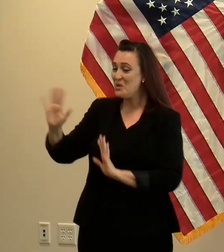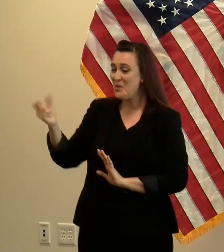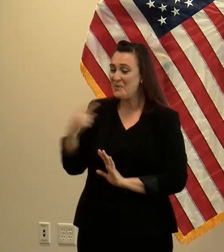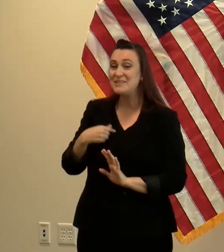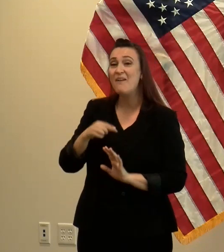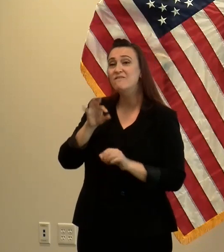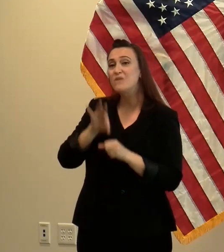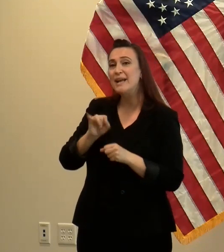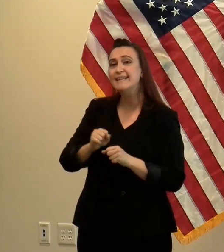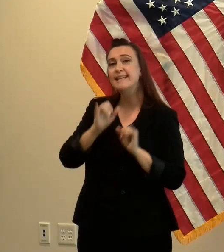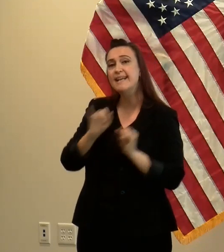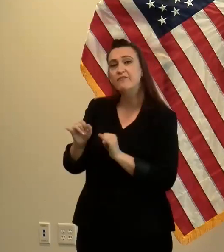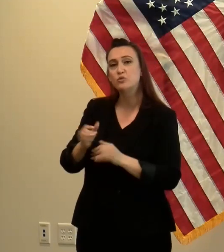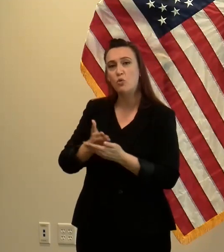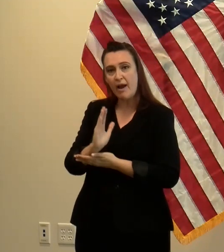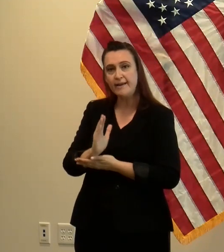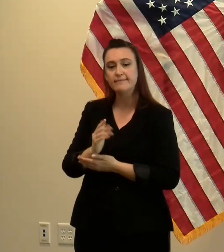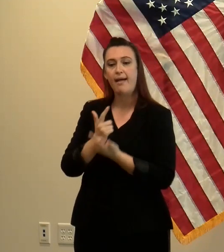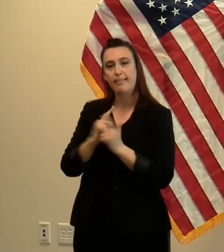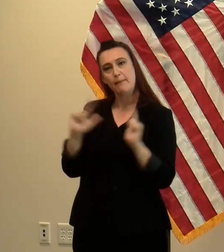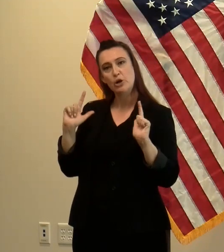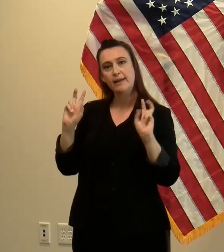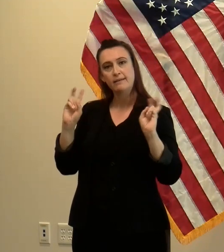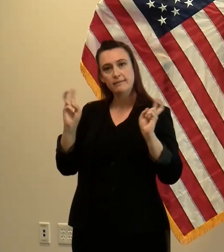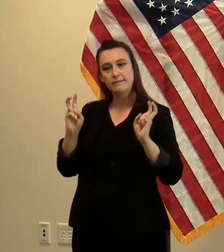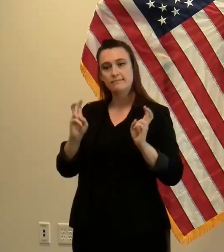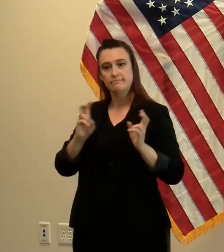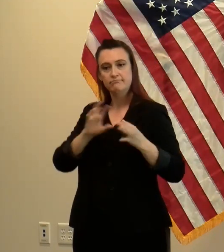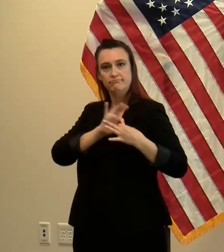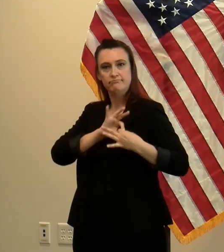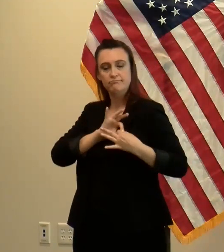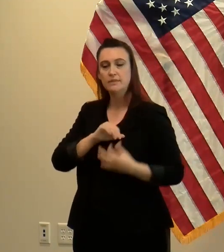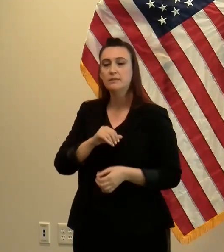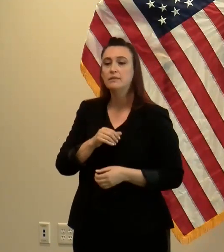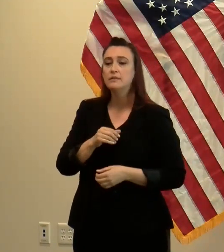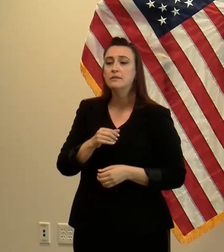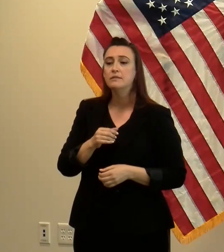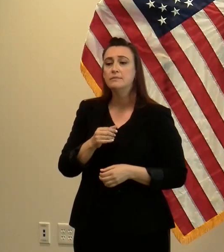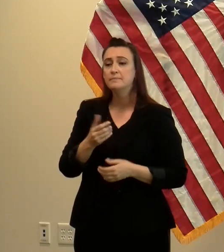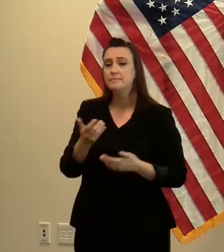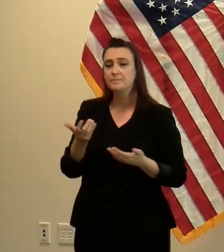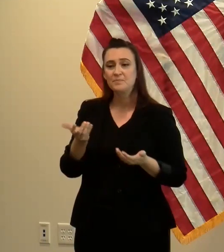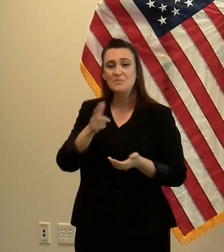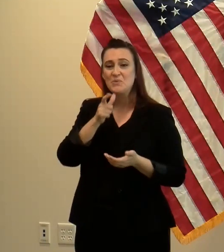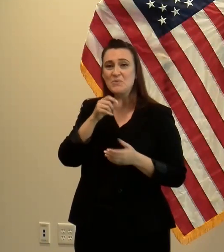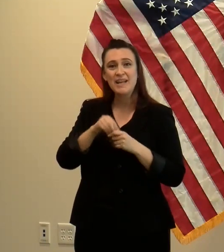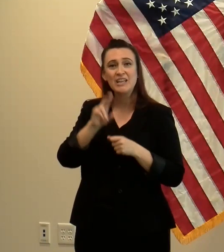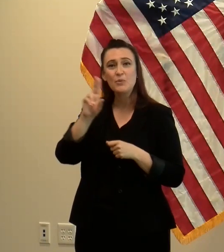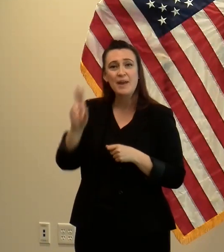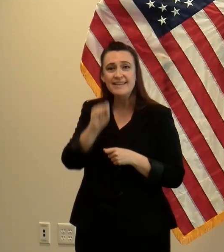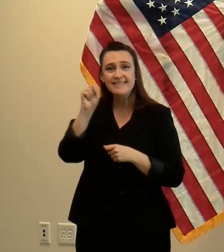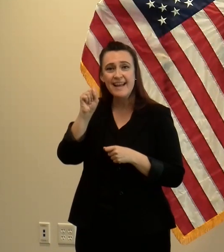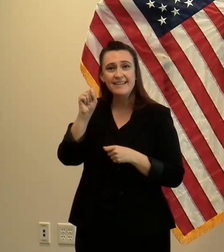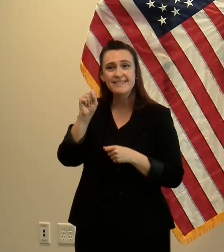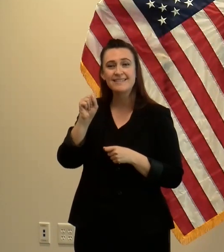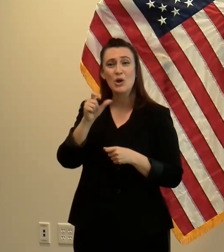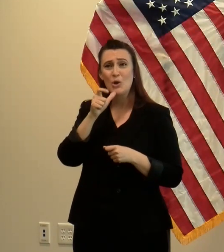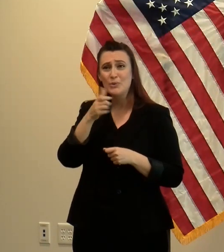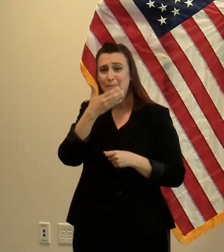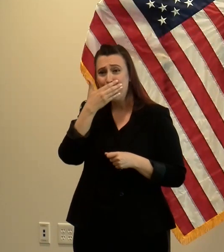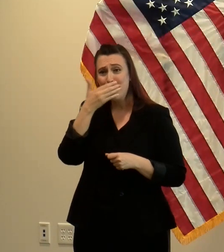an individual right and liberty. And no one is better in the United States of America at